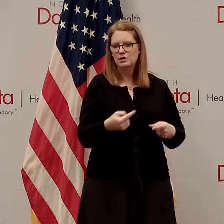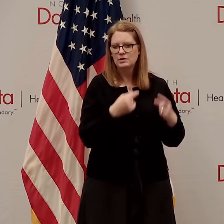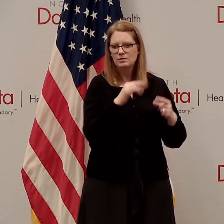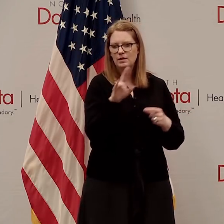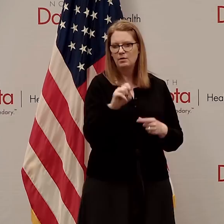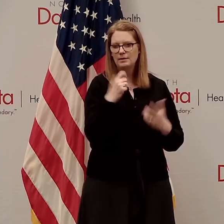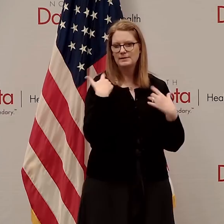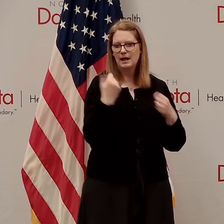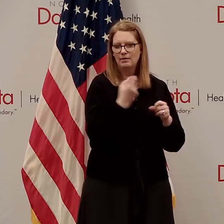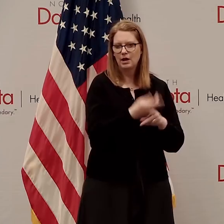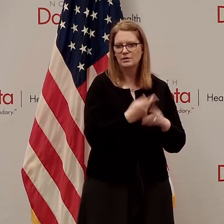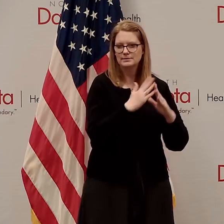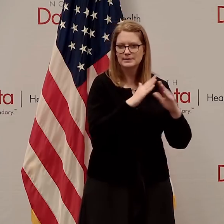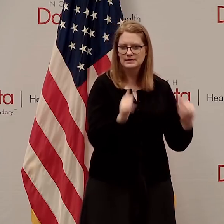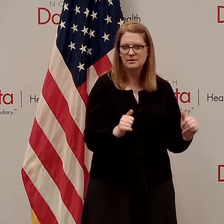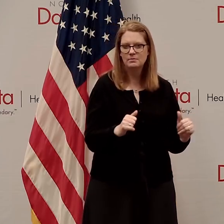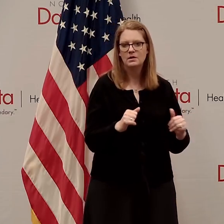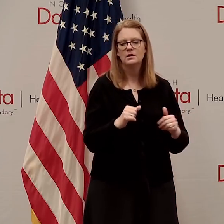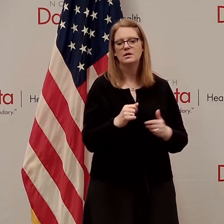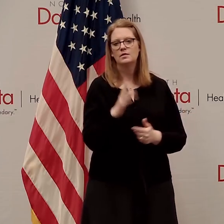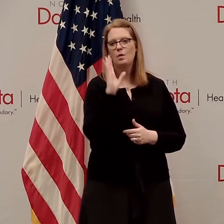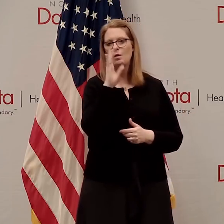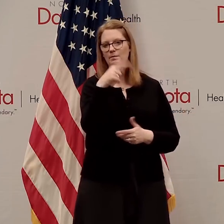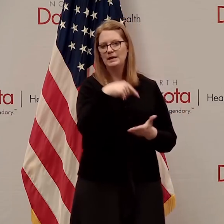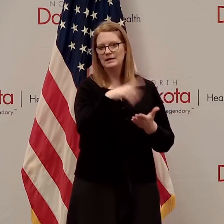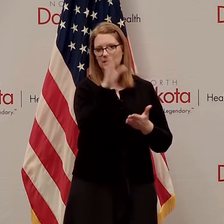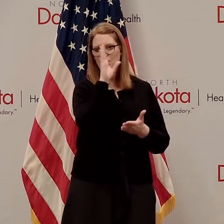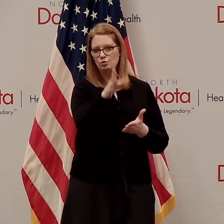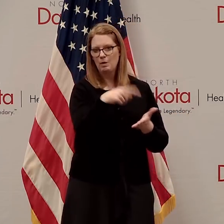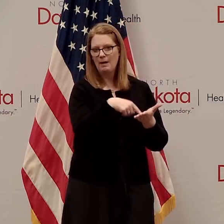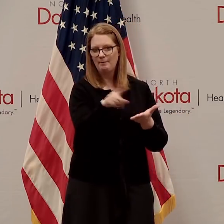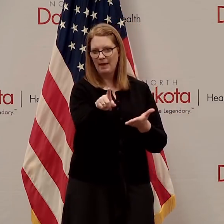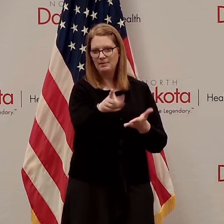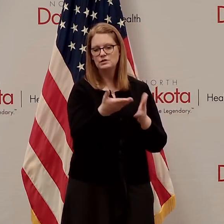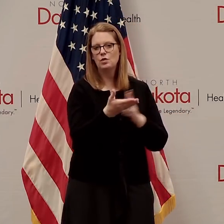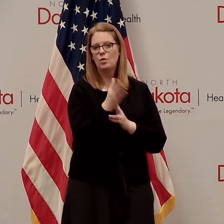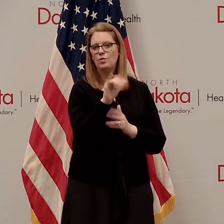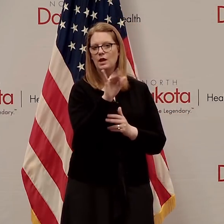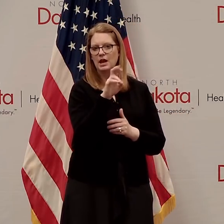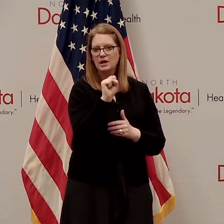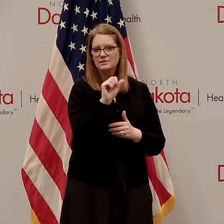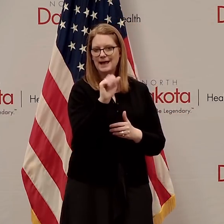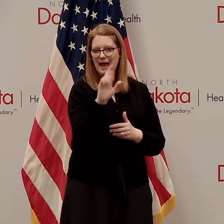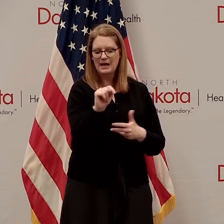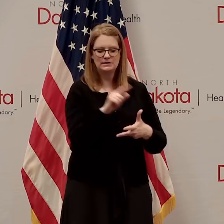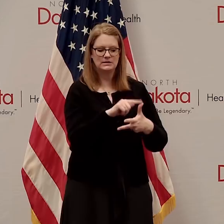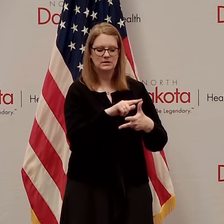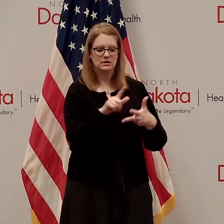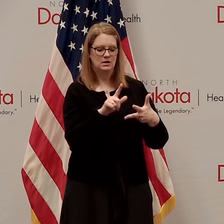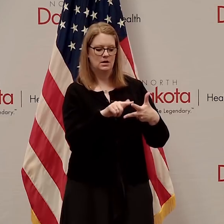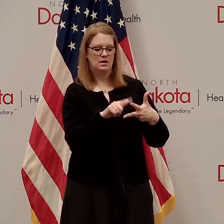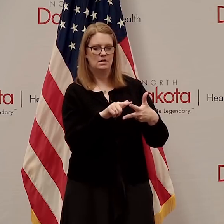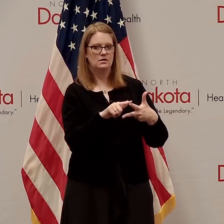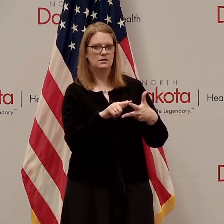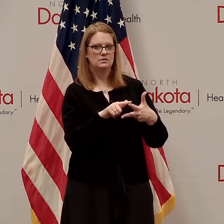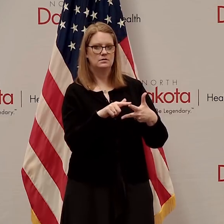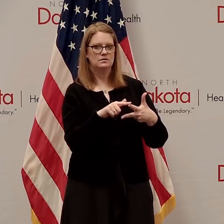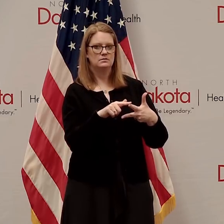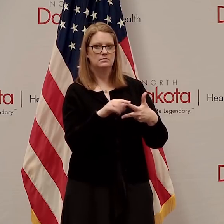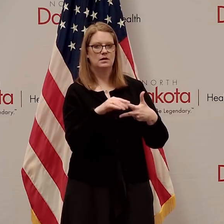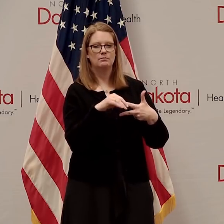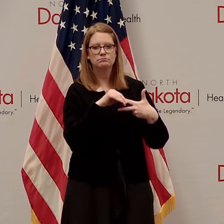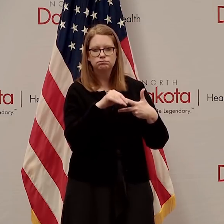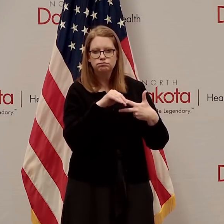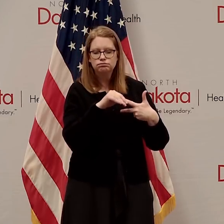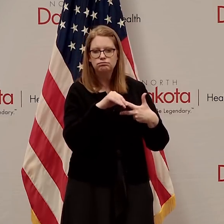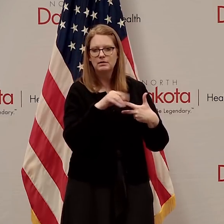but one is there's going to be direct payments that are made to the hospitals through the CARES Act. Number 2 is there's been an enormous loosening of